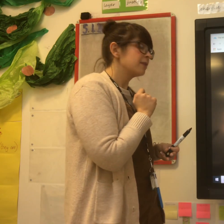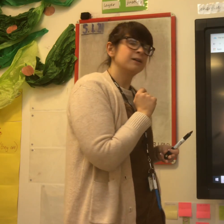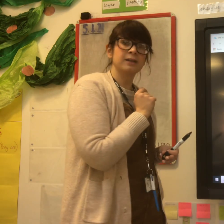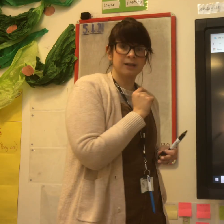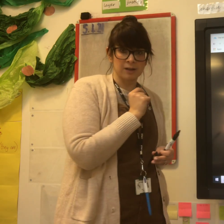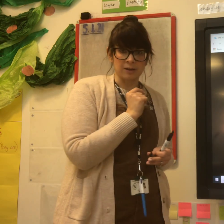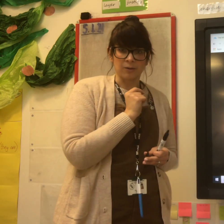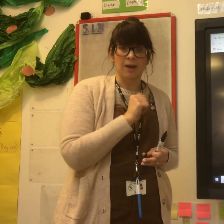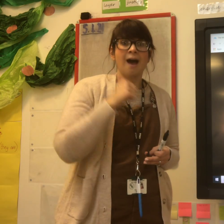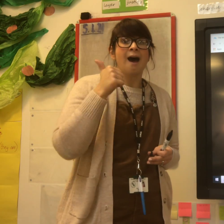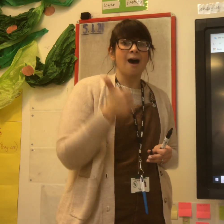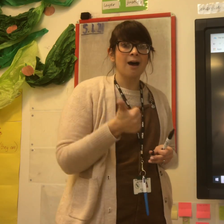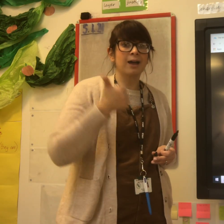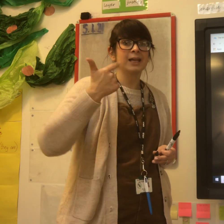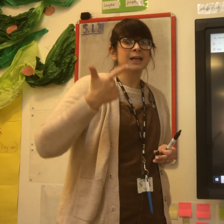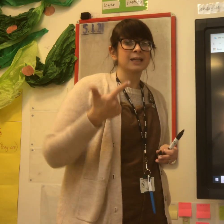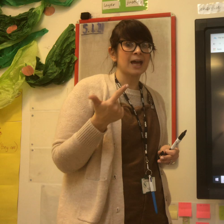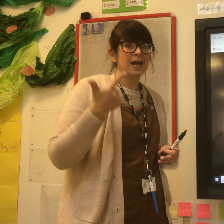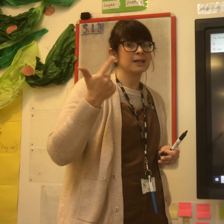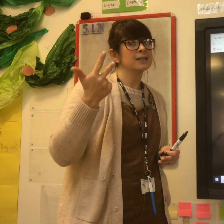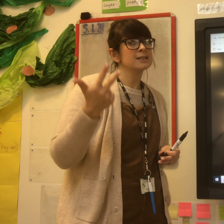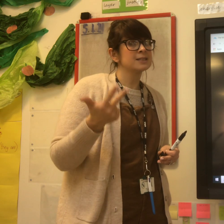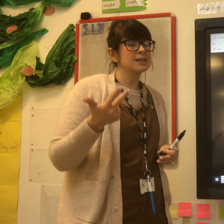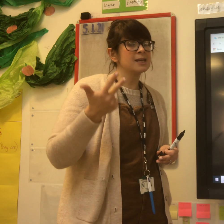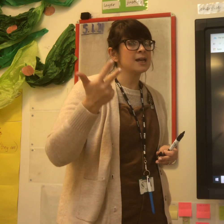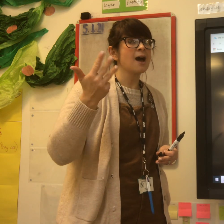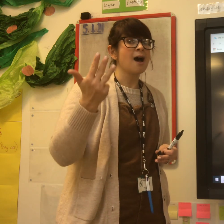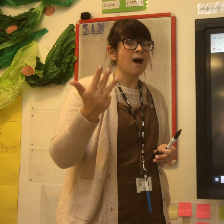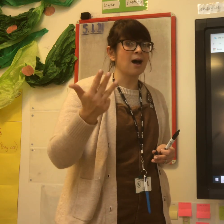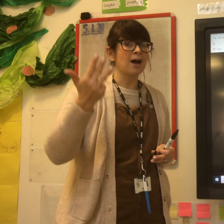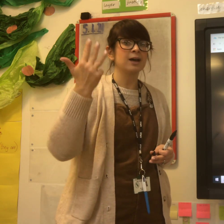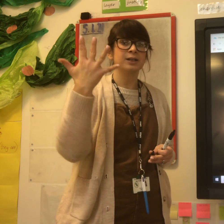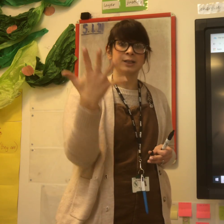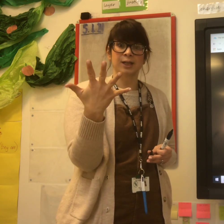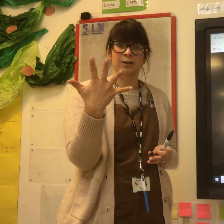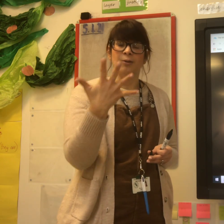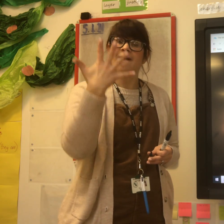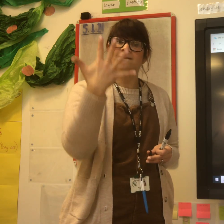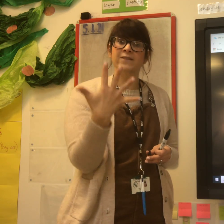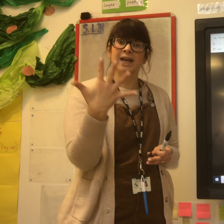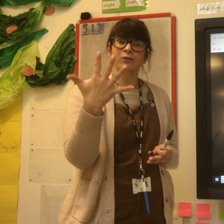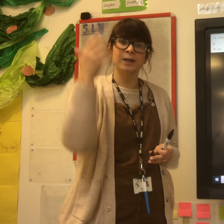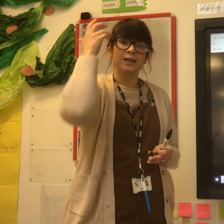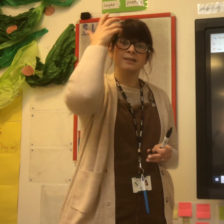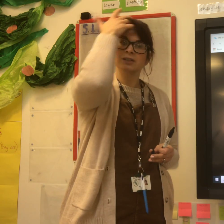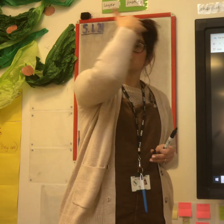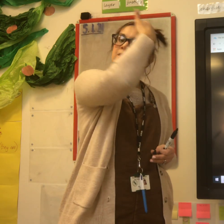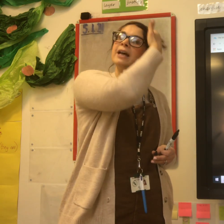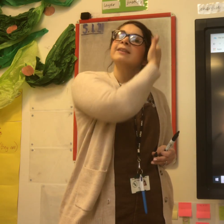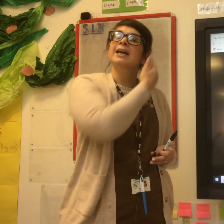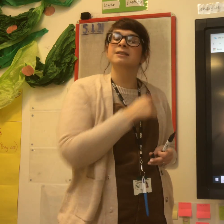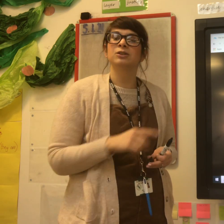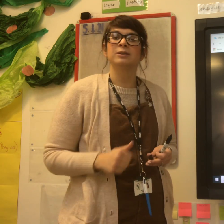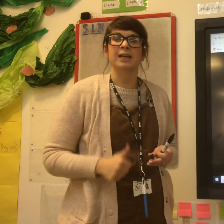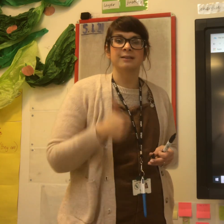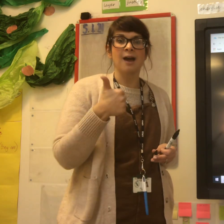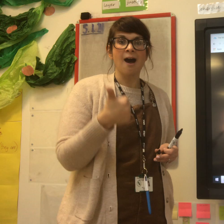the girl. I can see a girl. Five words, just like the last 2 days.